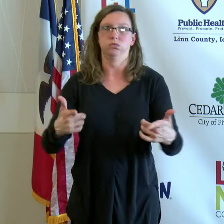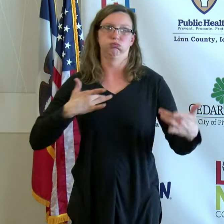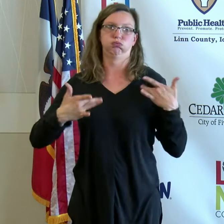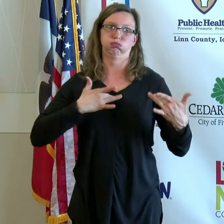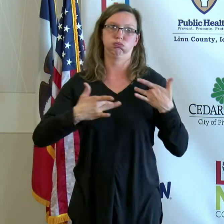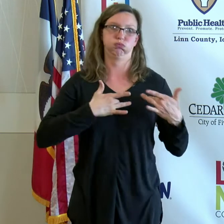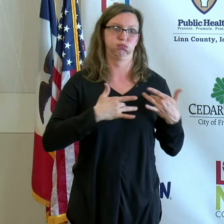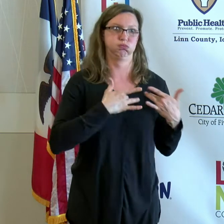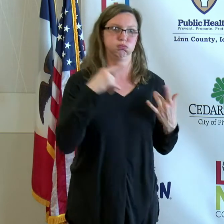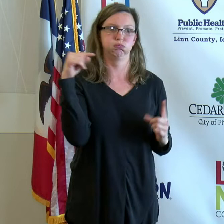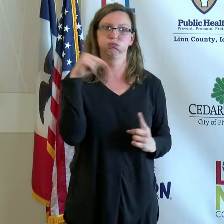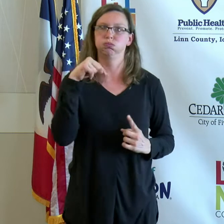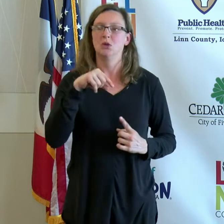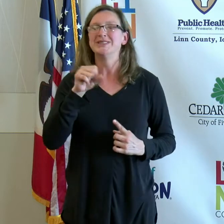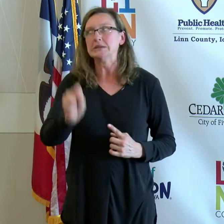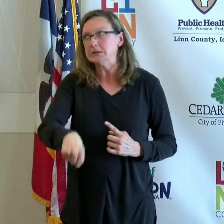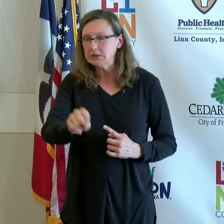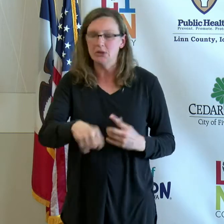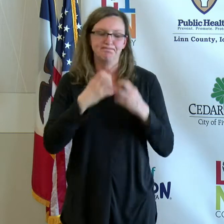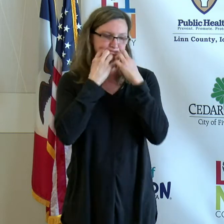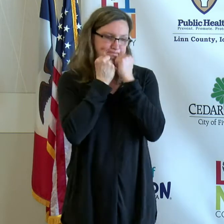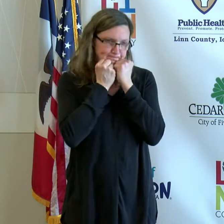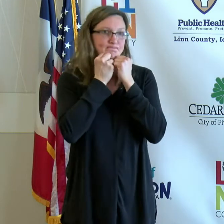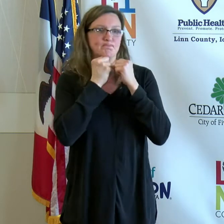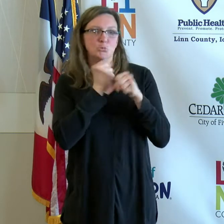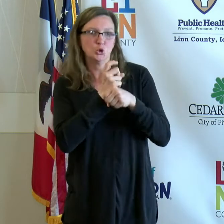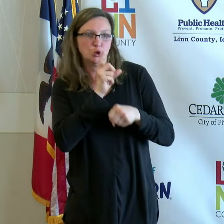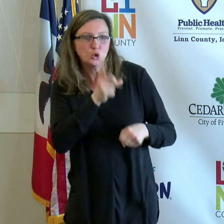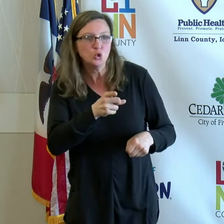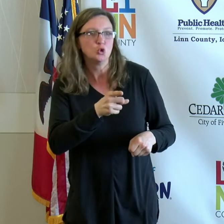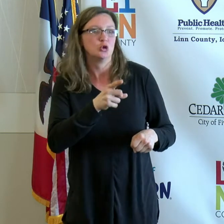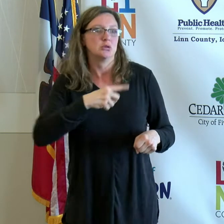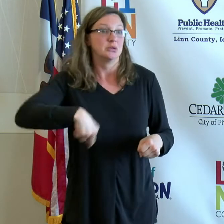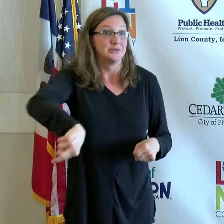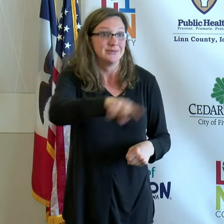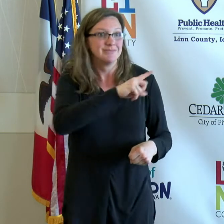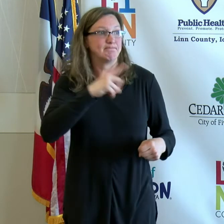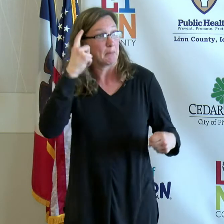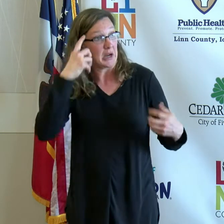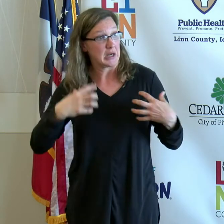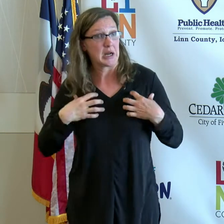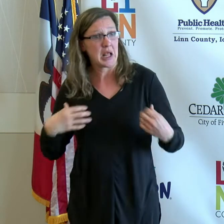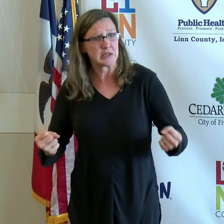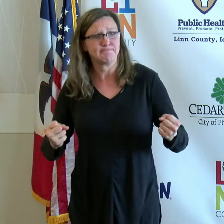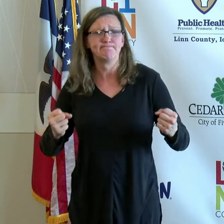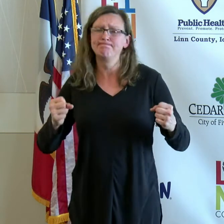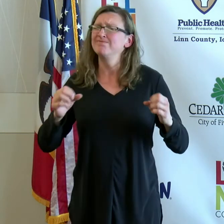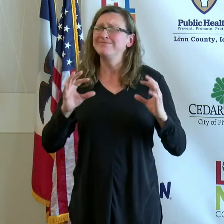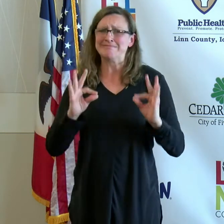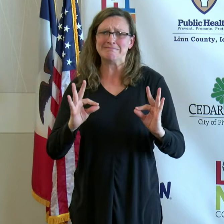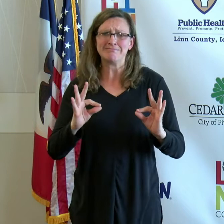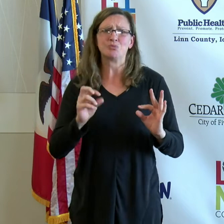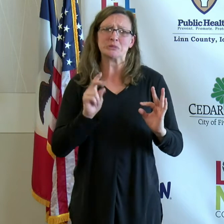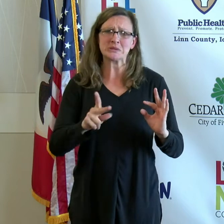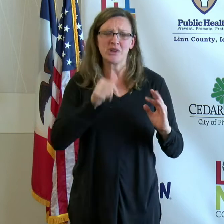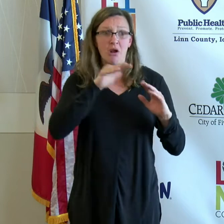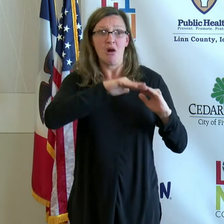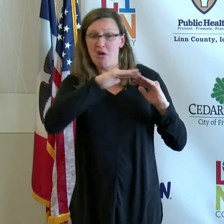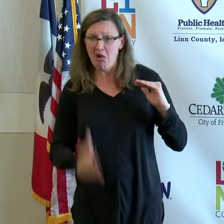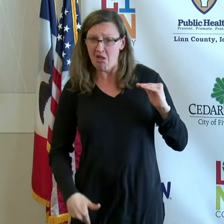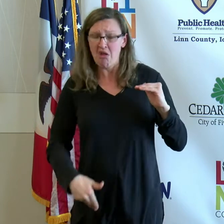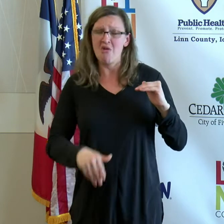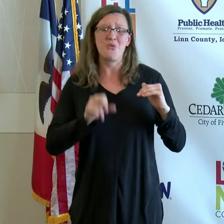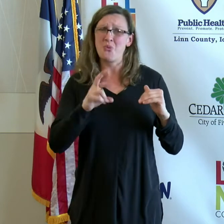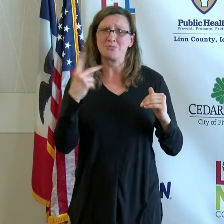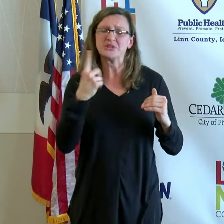staying socially connected is as important now as ever before. And if you or a family member or a friend are in